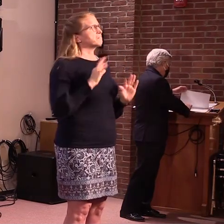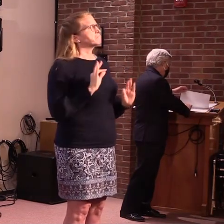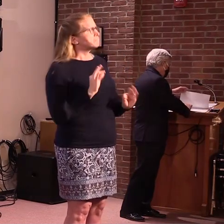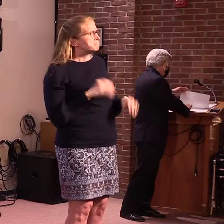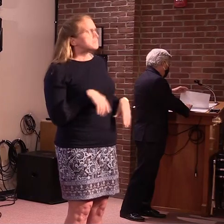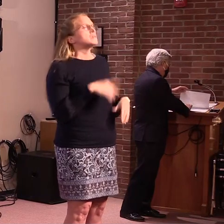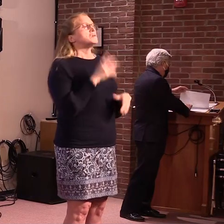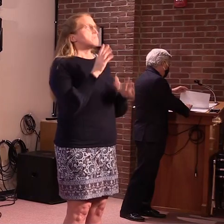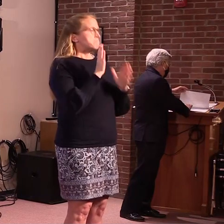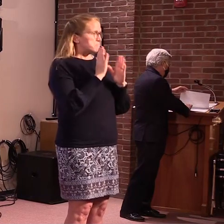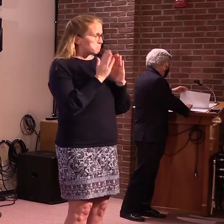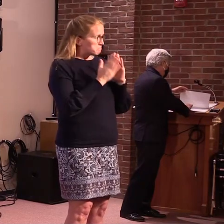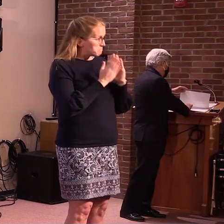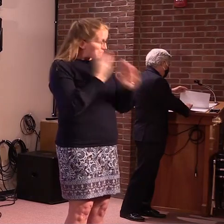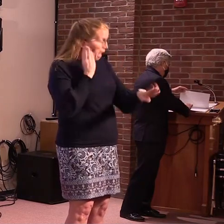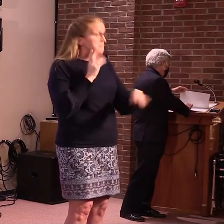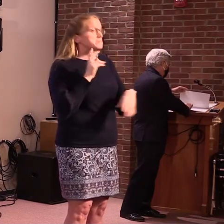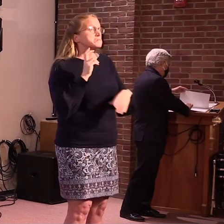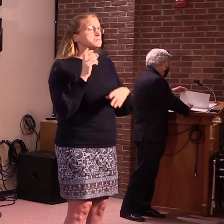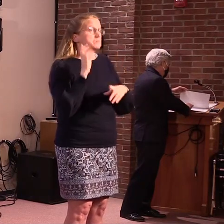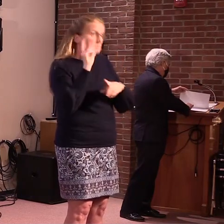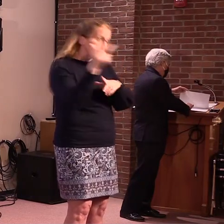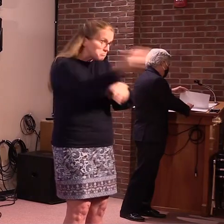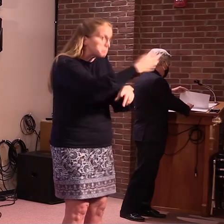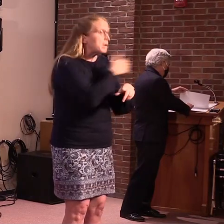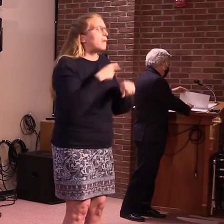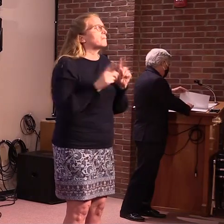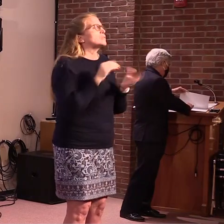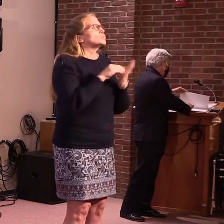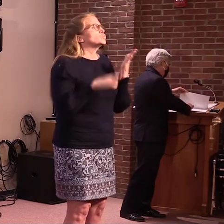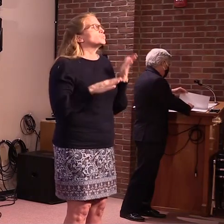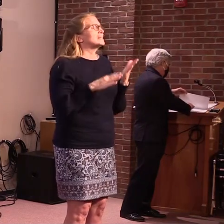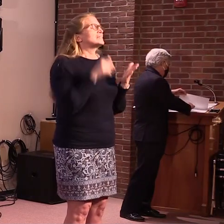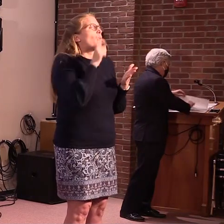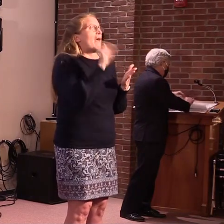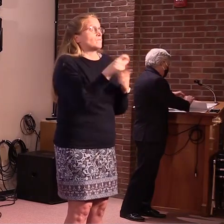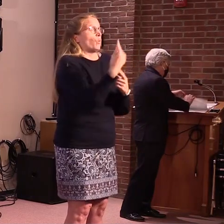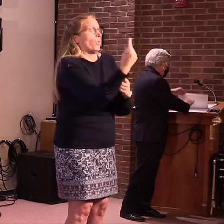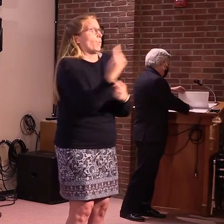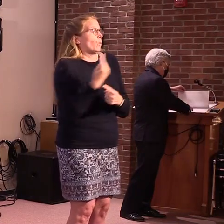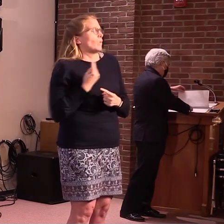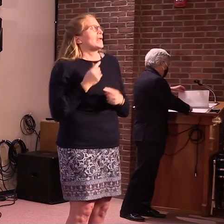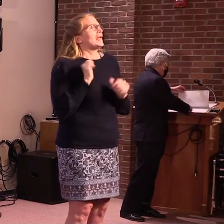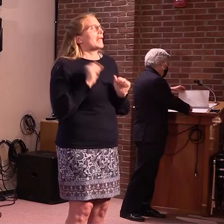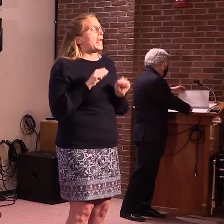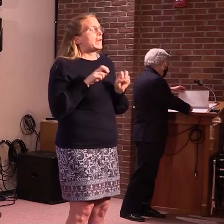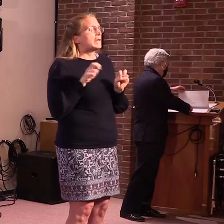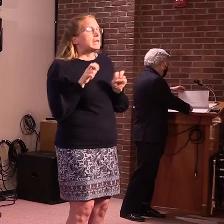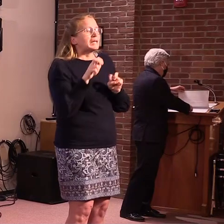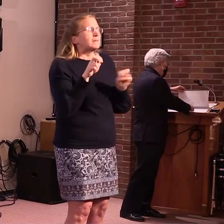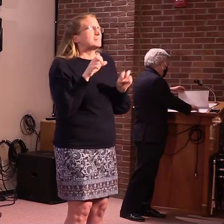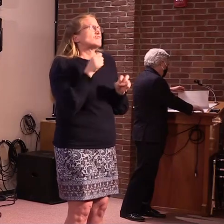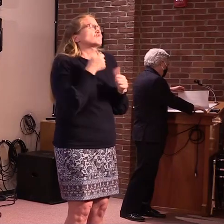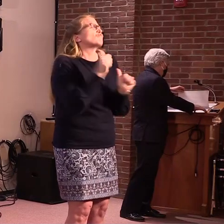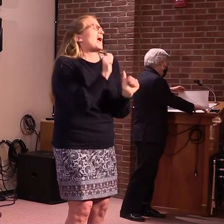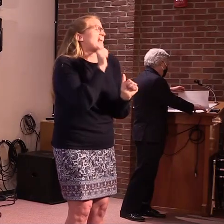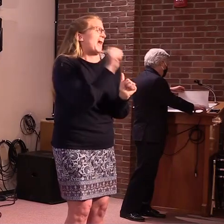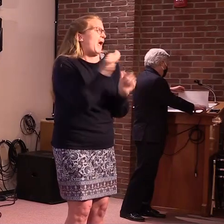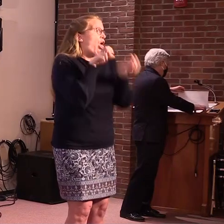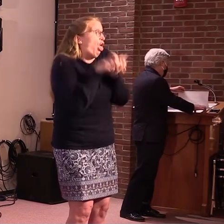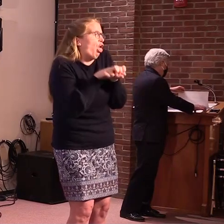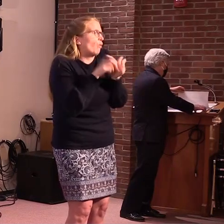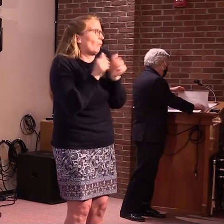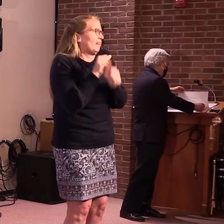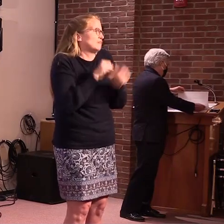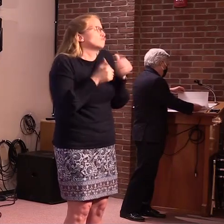students would be seated on a bus as separated as possible. I will mention at this time, we believe we'll open all schools in the fall with